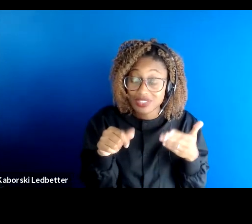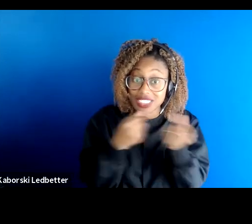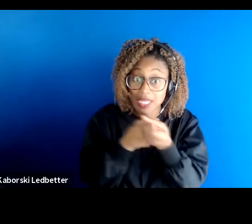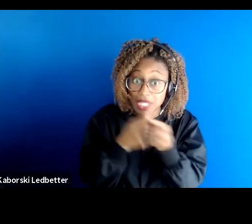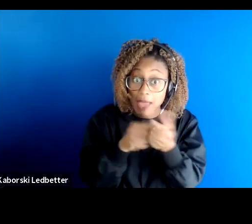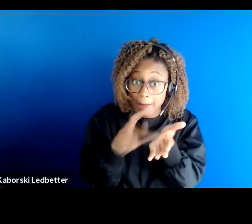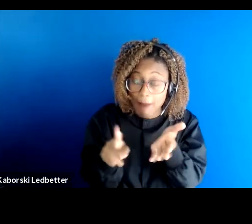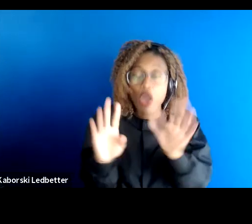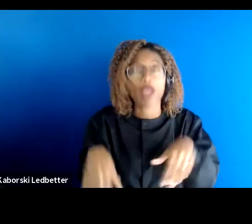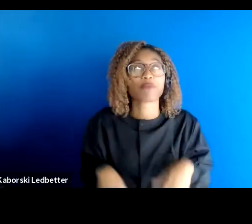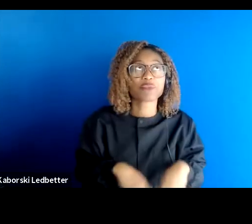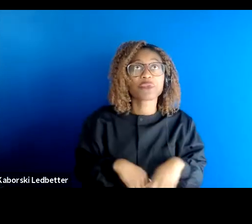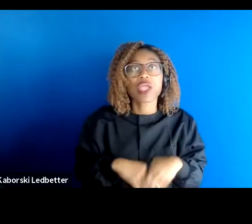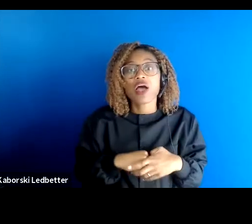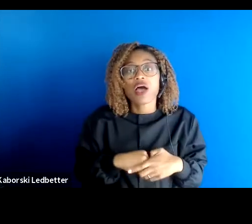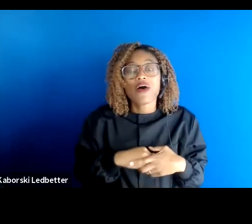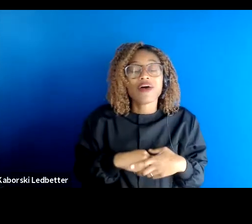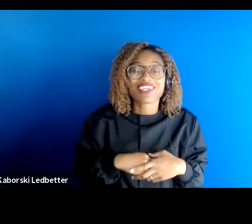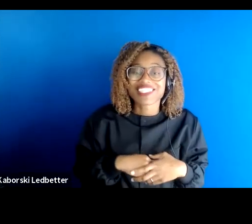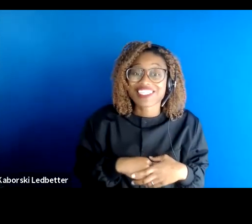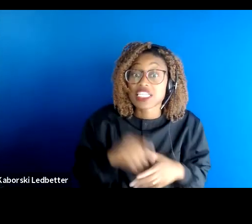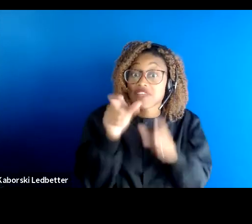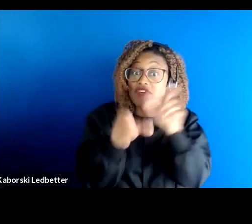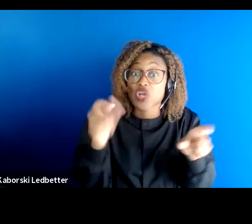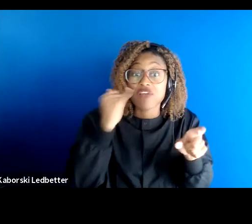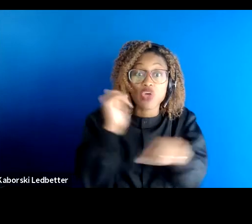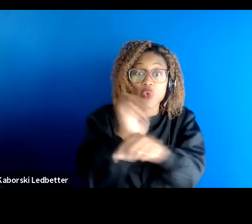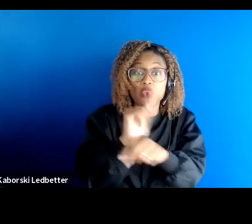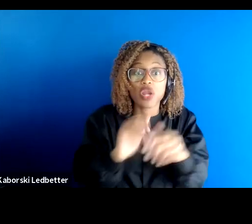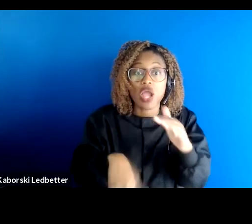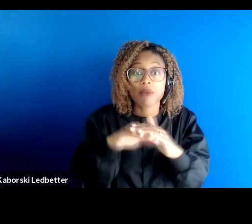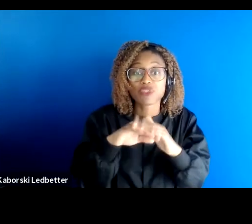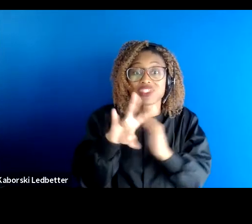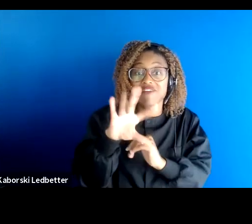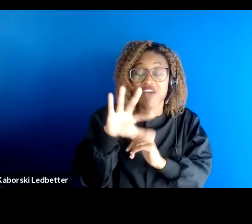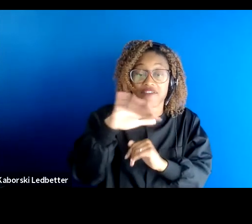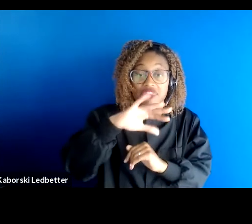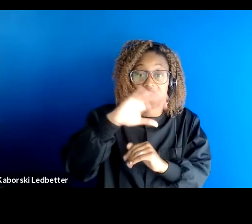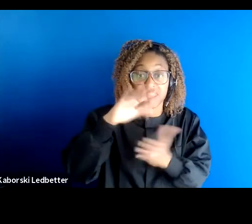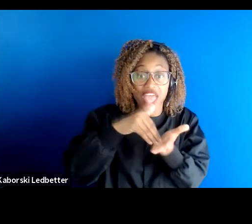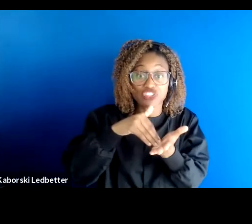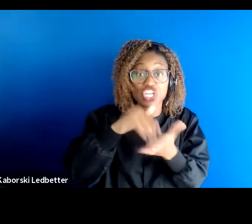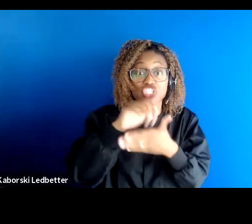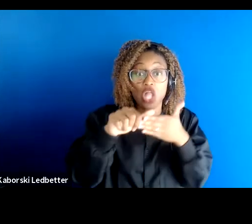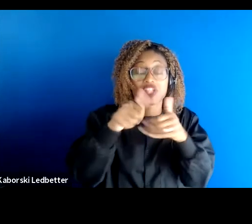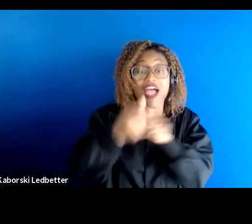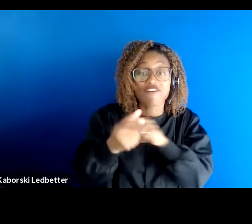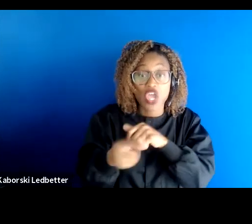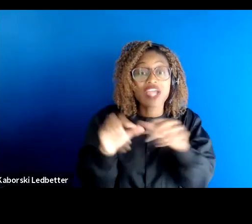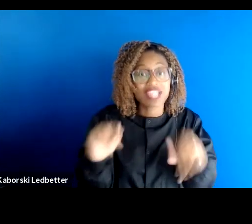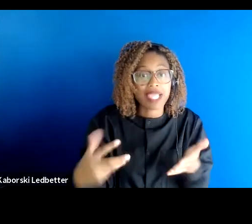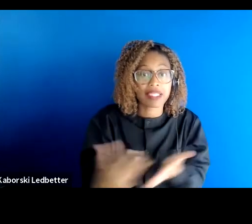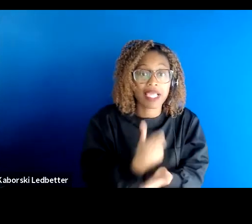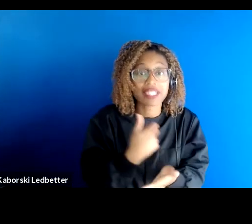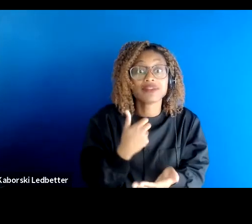I think they said it was an individual who is making up to $75,000 a year could also get the $1,200 stimulus